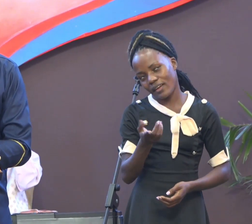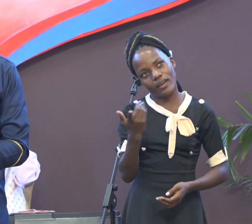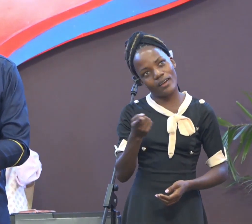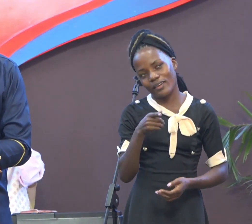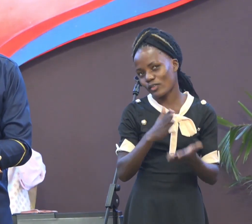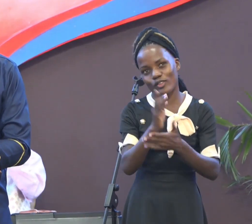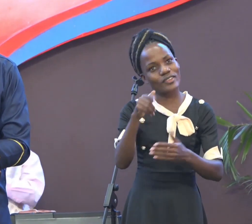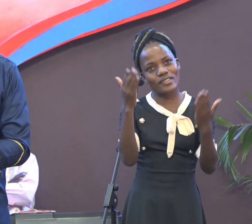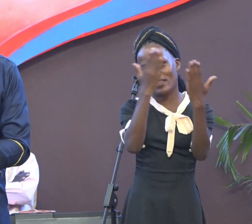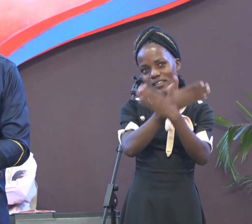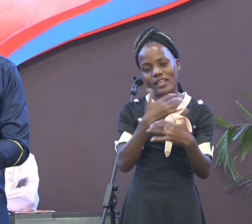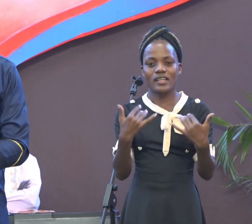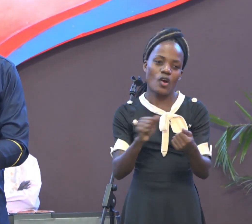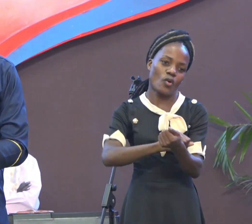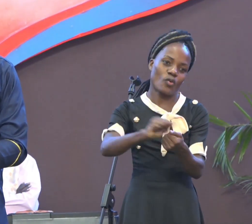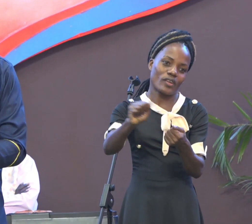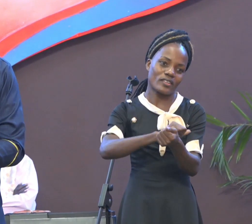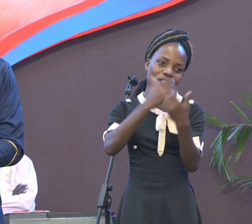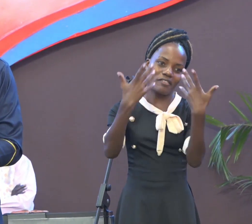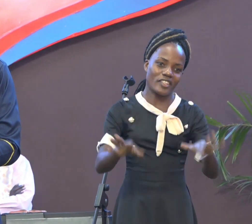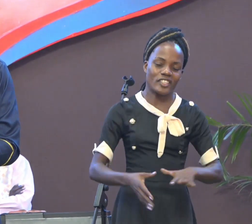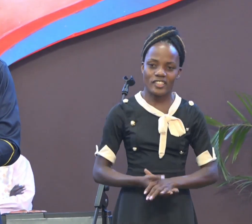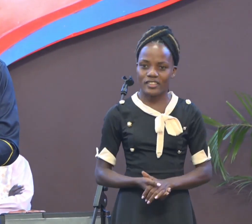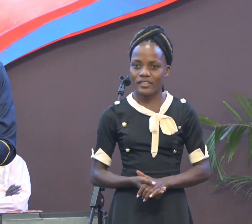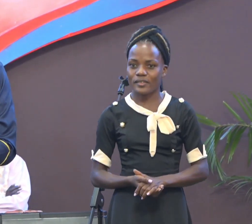knew the night was being wasted.